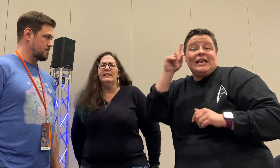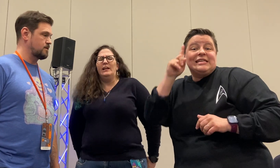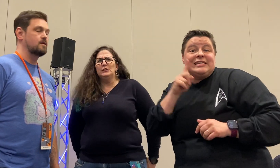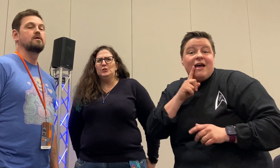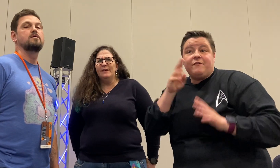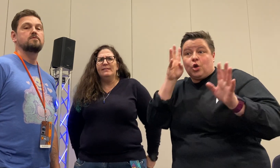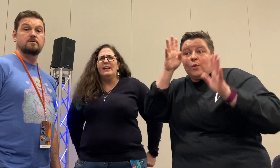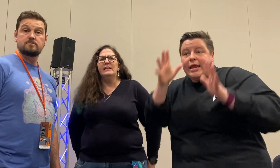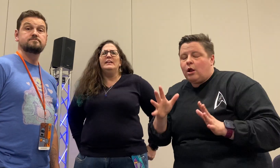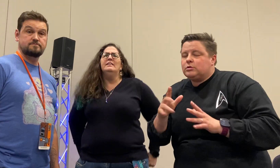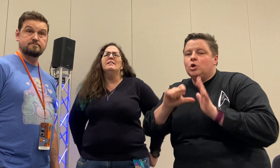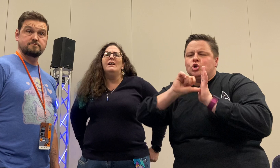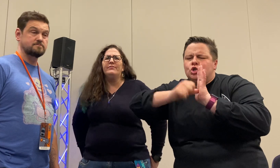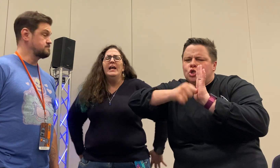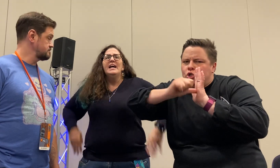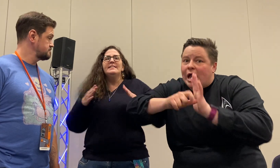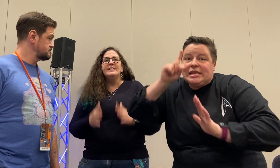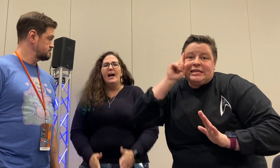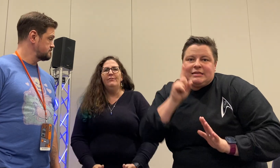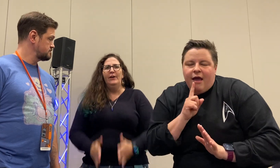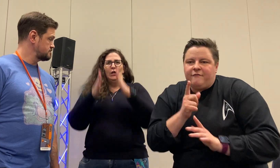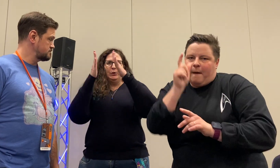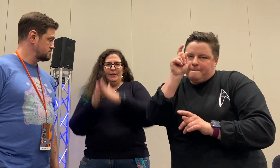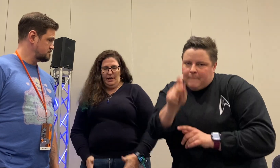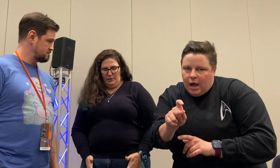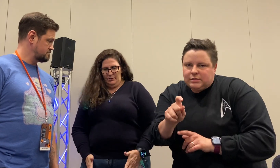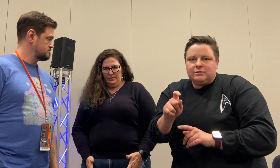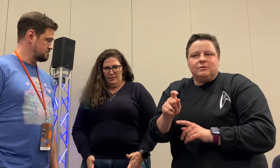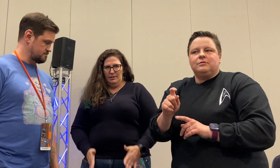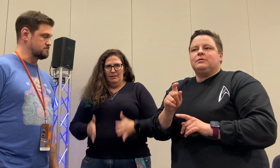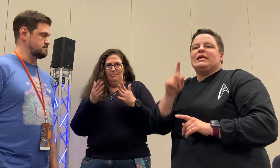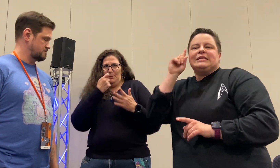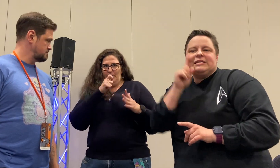cannot stress that enough. Deaf creators, period.